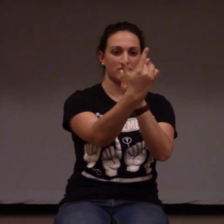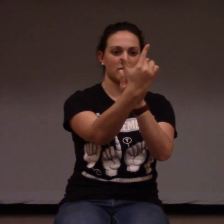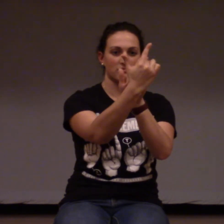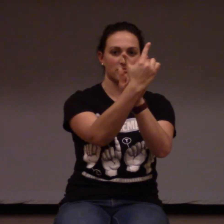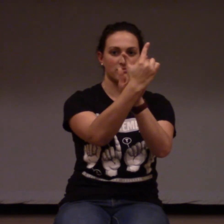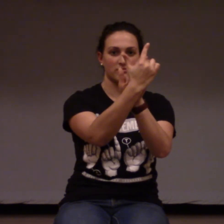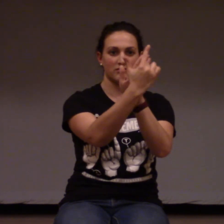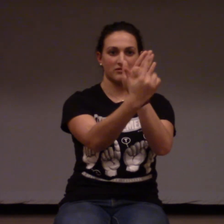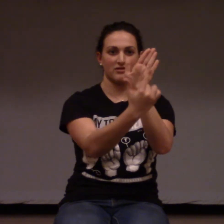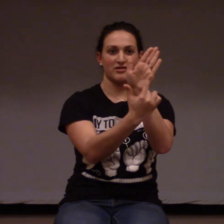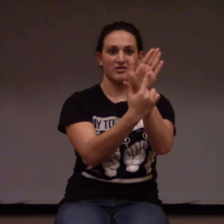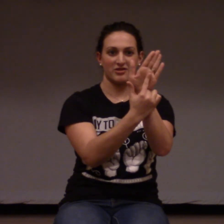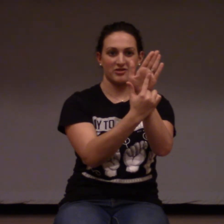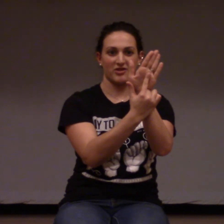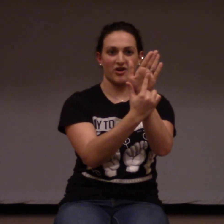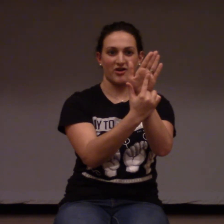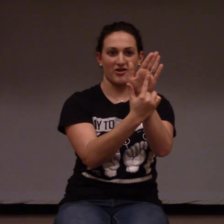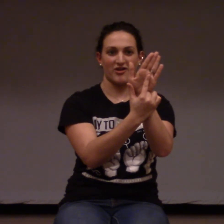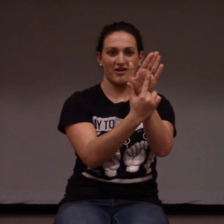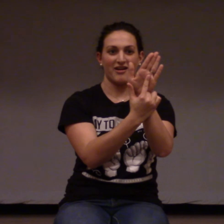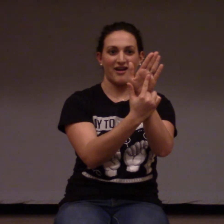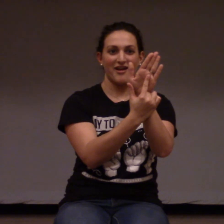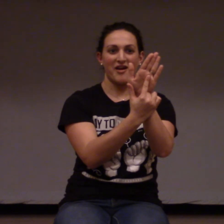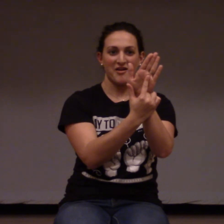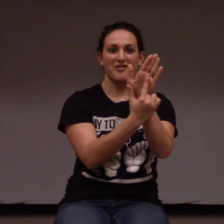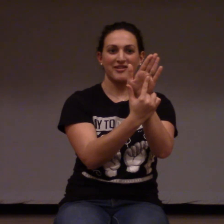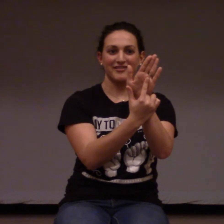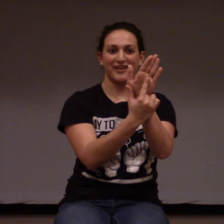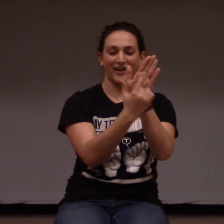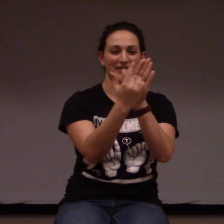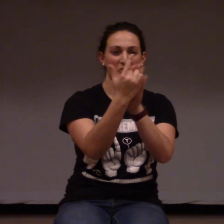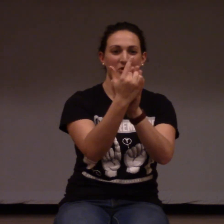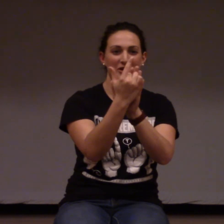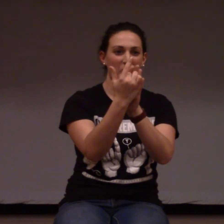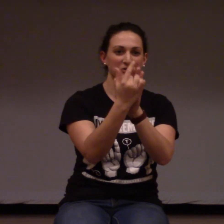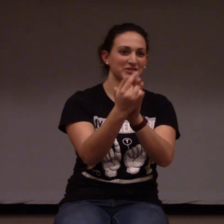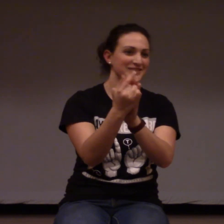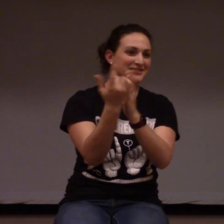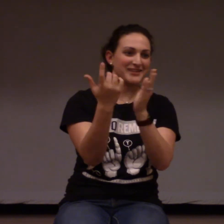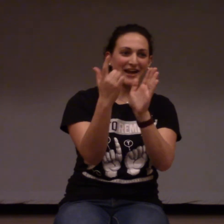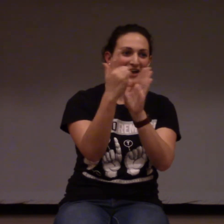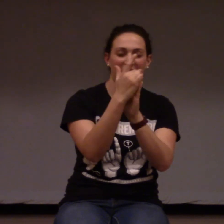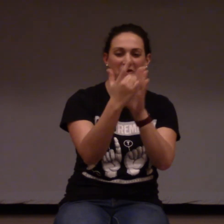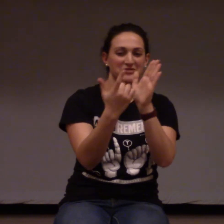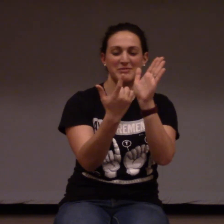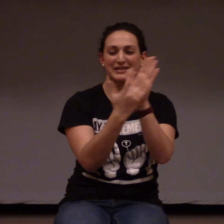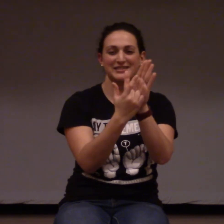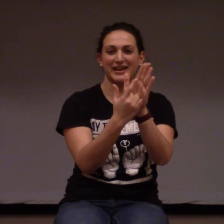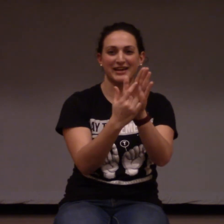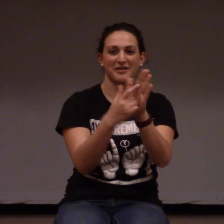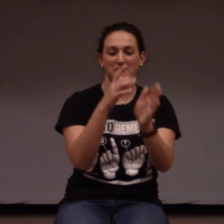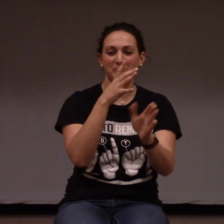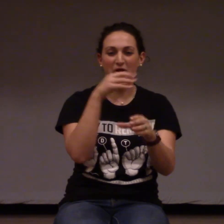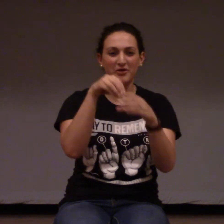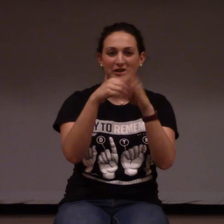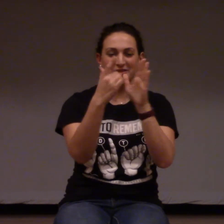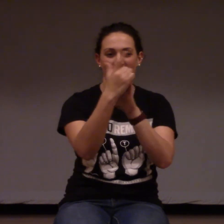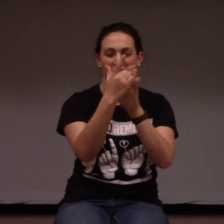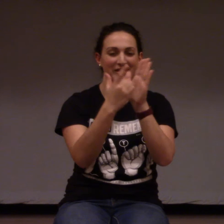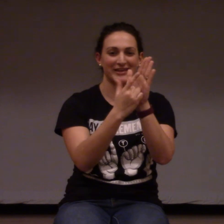You'd think that would be just L-A-W. Yeah, or just, I don't know. Spell To it. me, it's like mother-in-law. Like that's